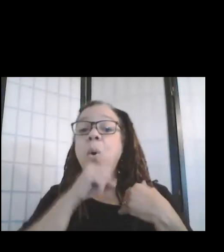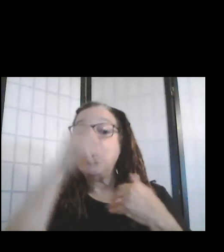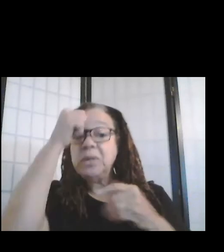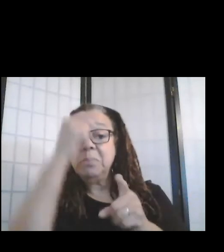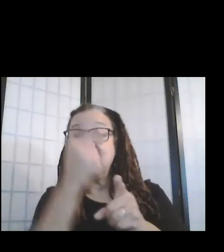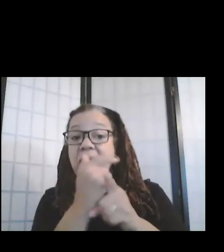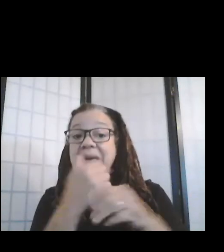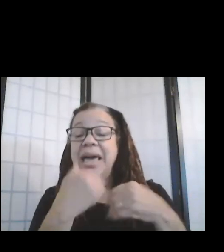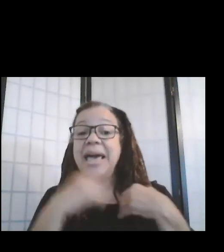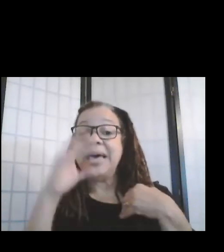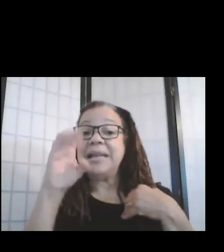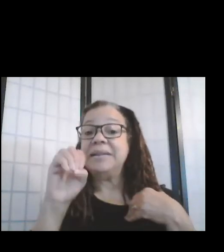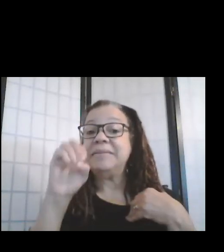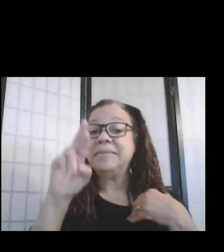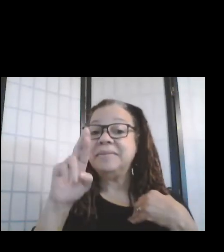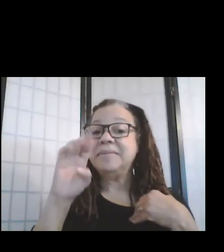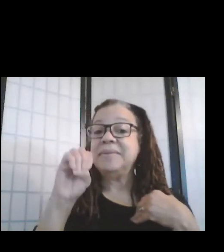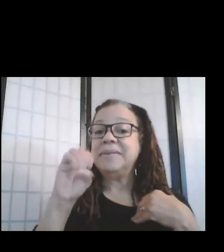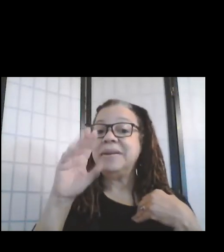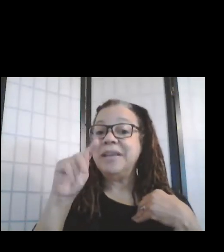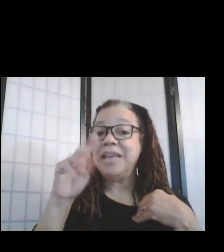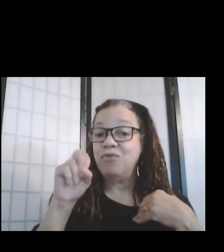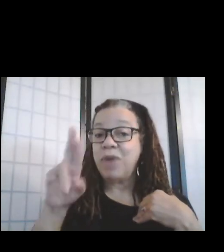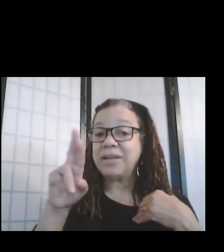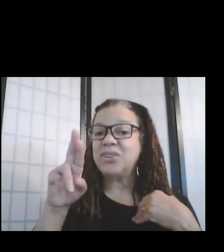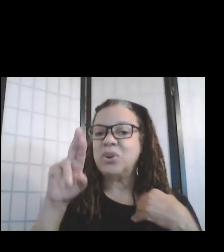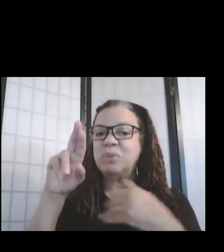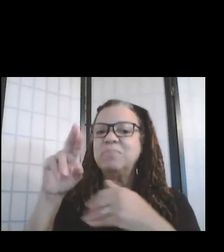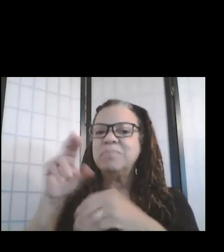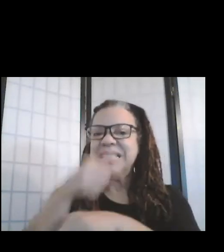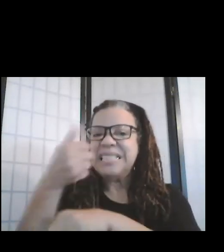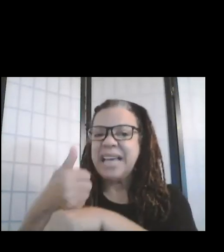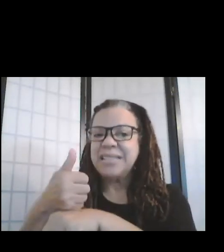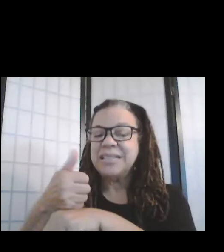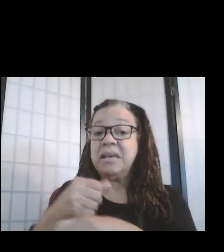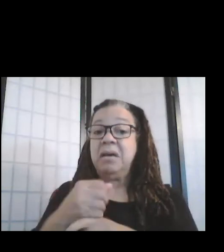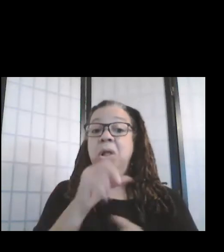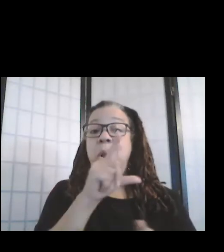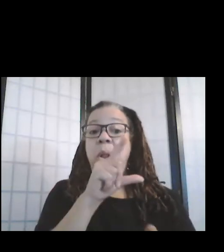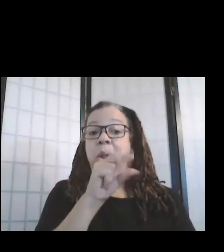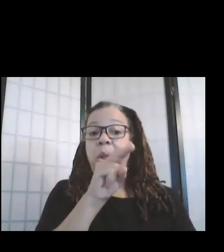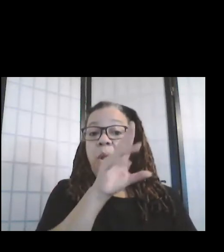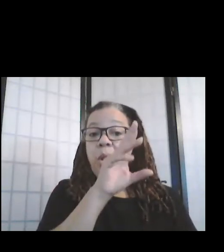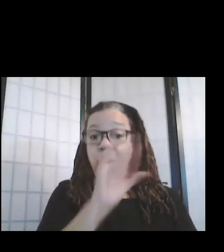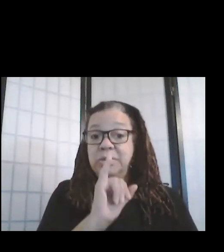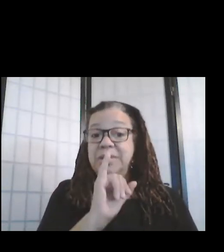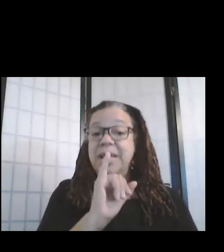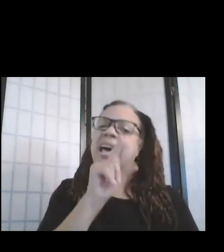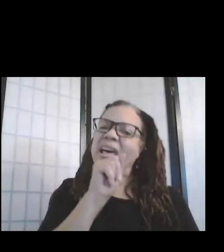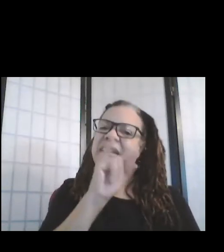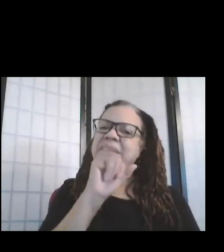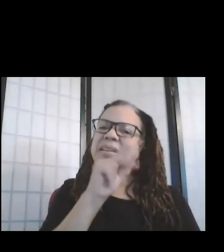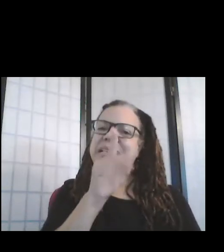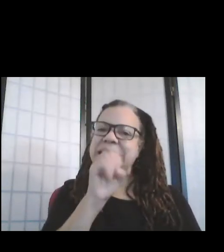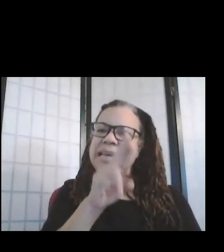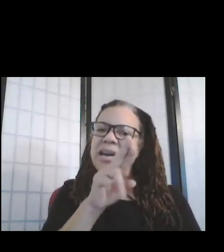erector sets and her sister played with Lincoln logs, Lucy favored Tinker Toys, those spindly wooden sticks with the